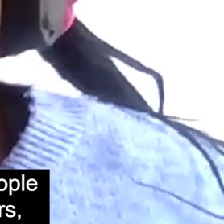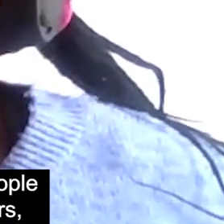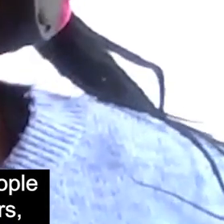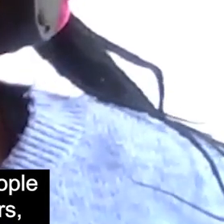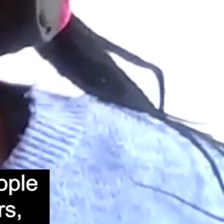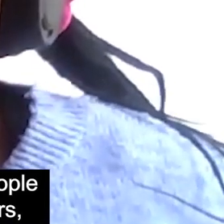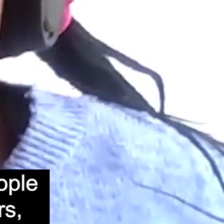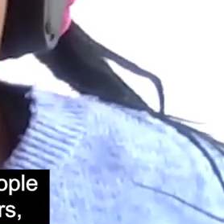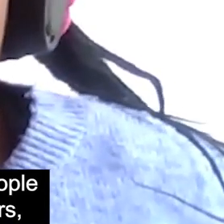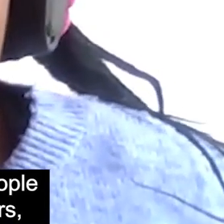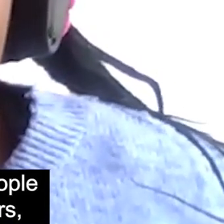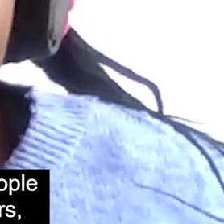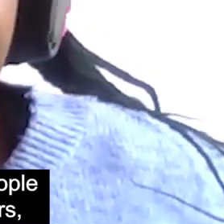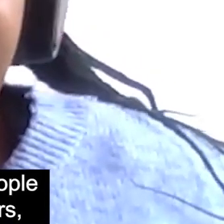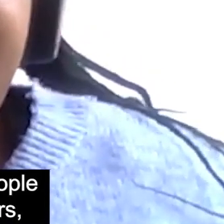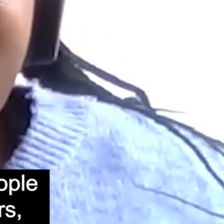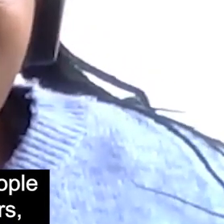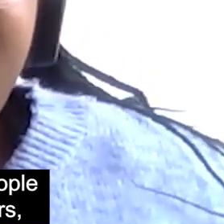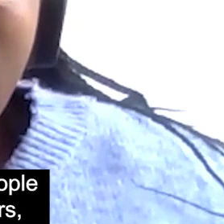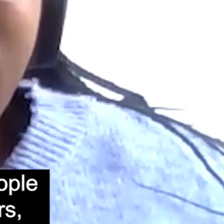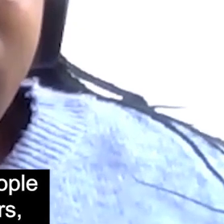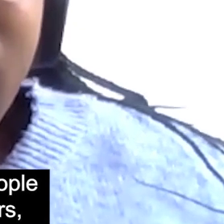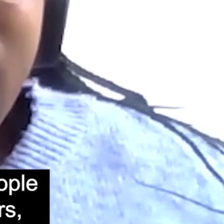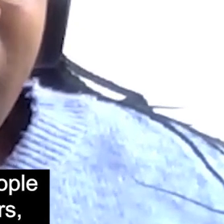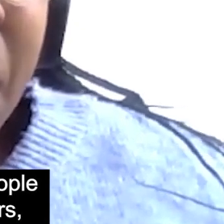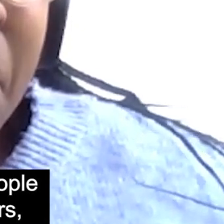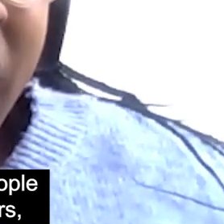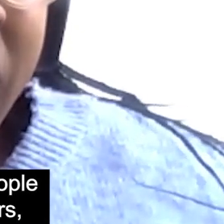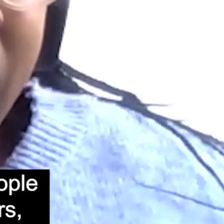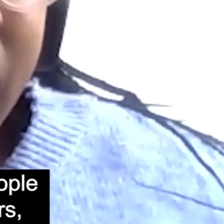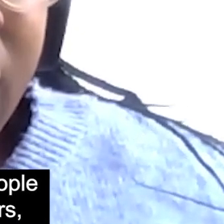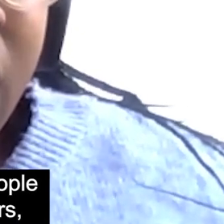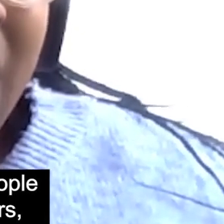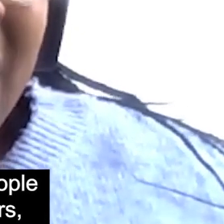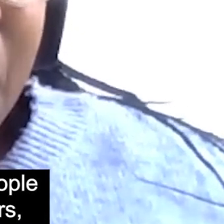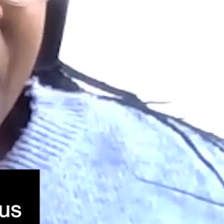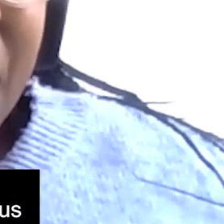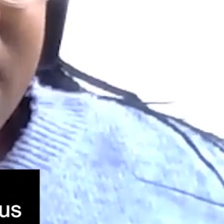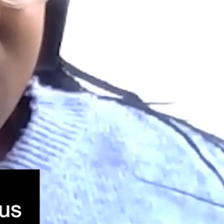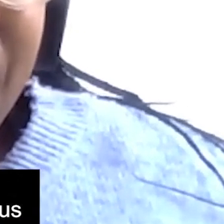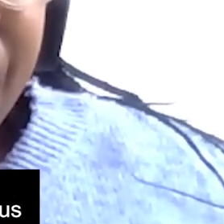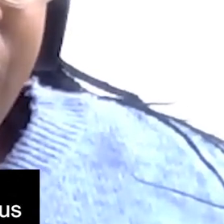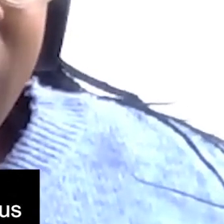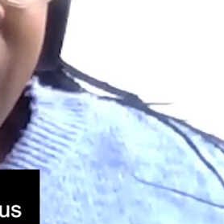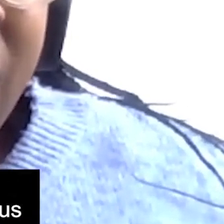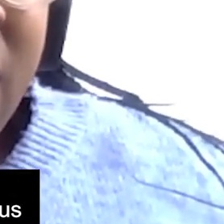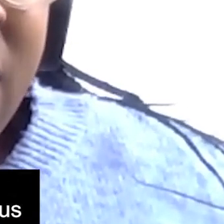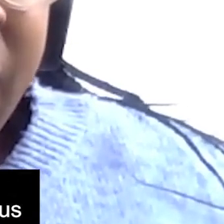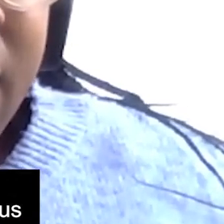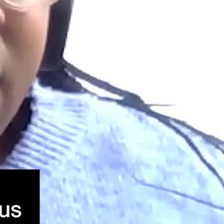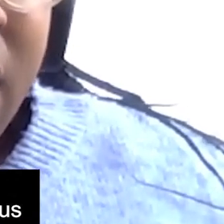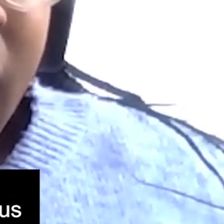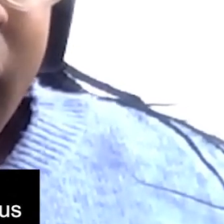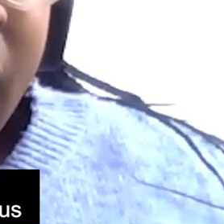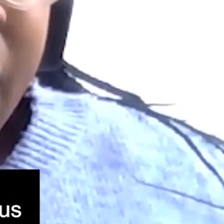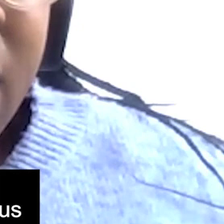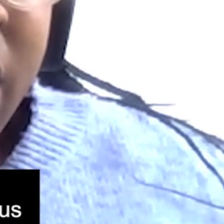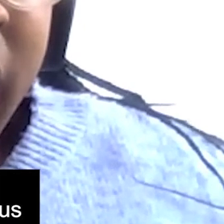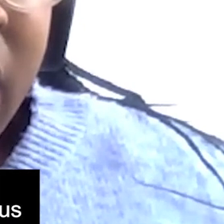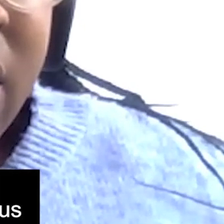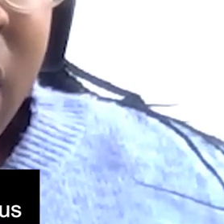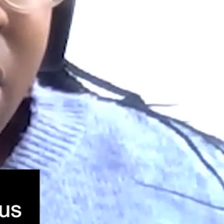young people who were experiencing the same barriers, but it was different in the sense that